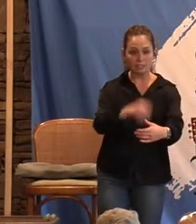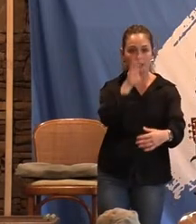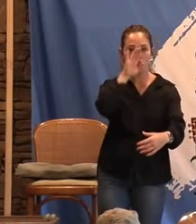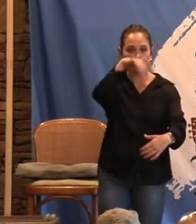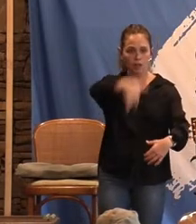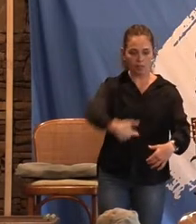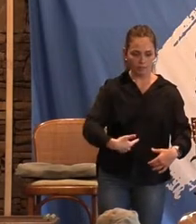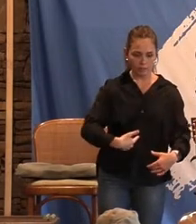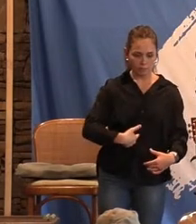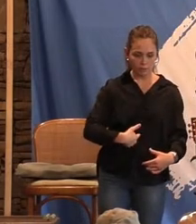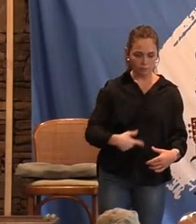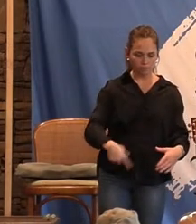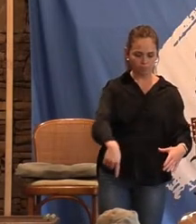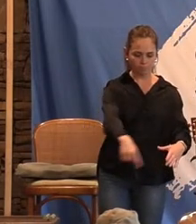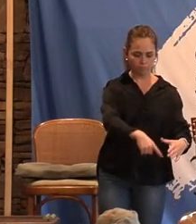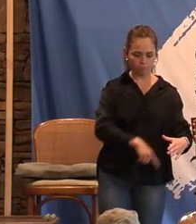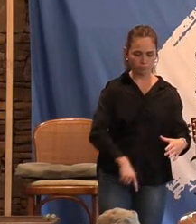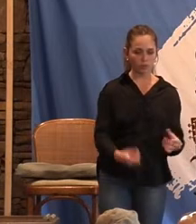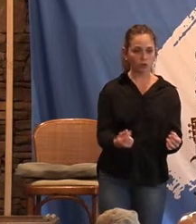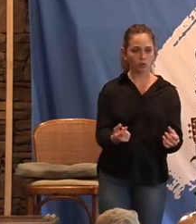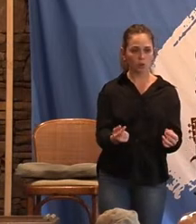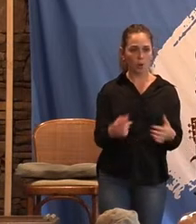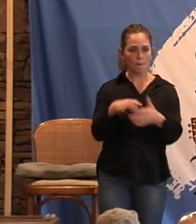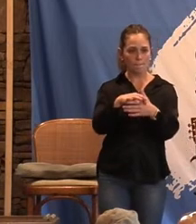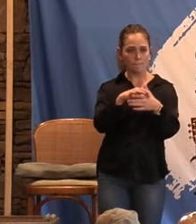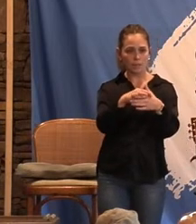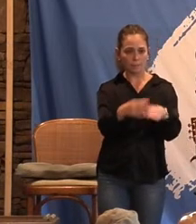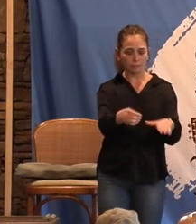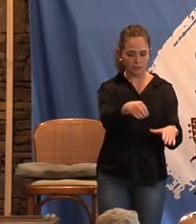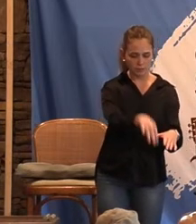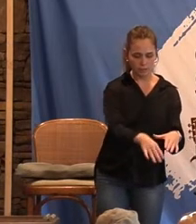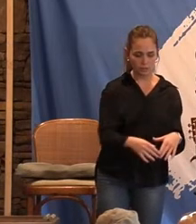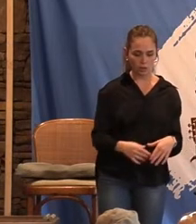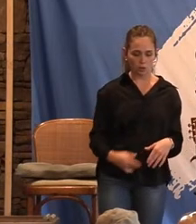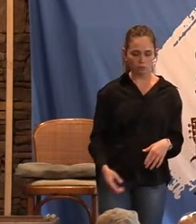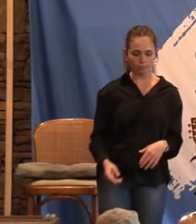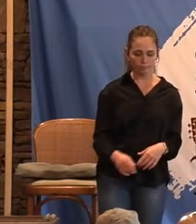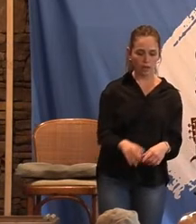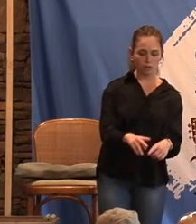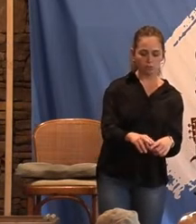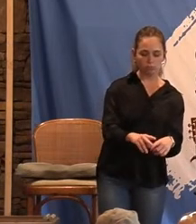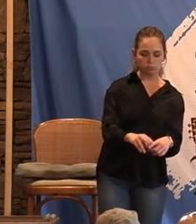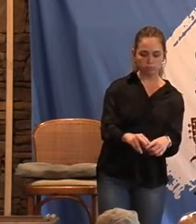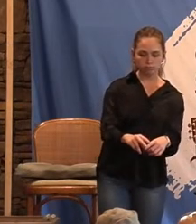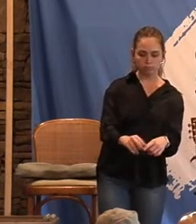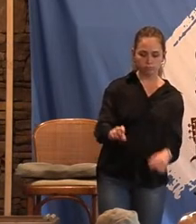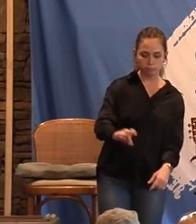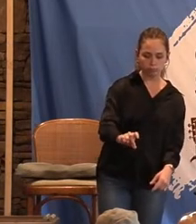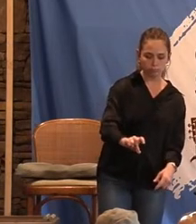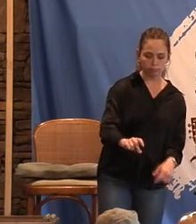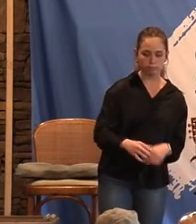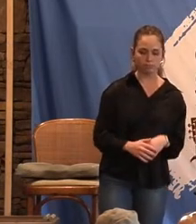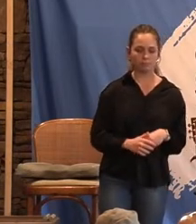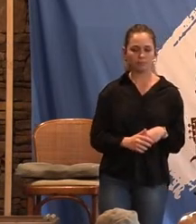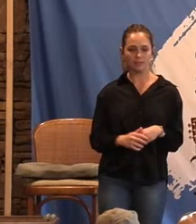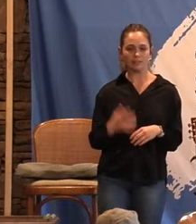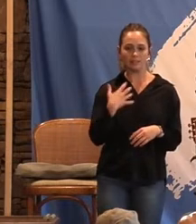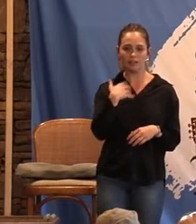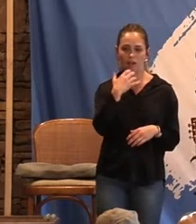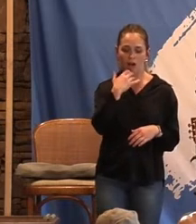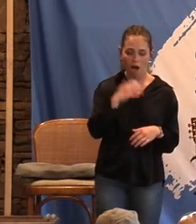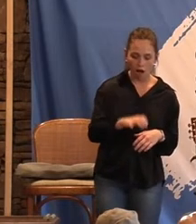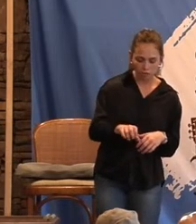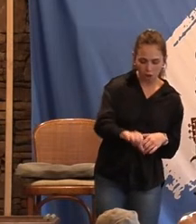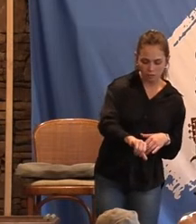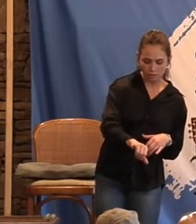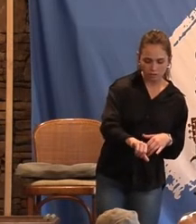belly, and she put that meat in the center. She get out the salt and the pepper, and she get out the hot